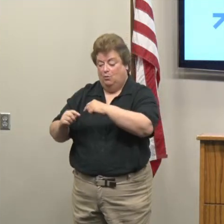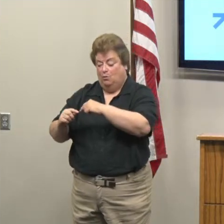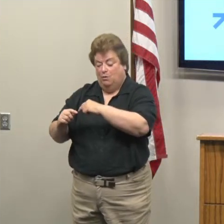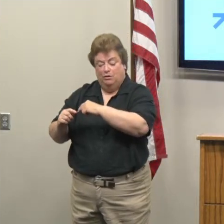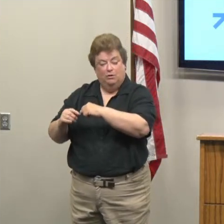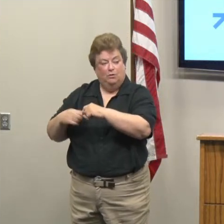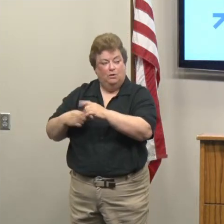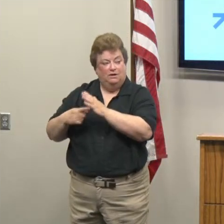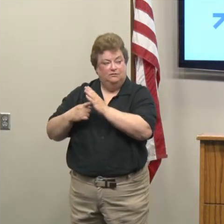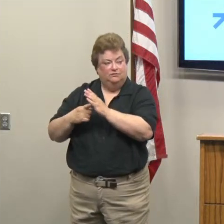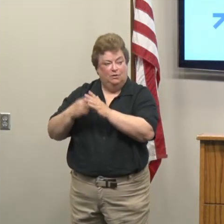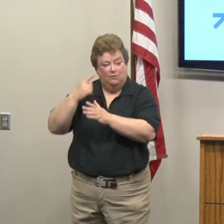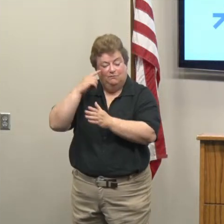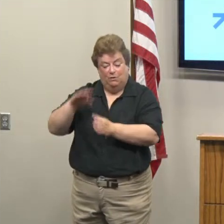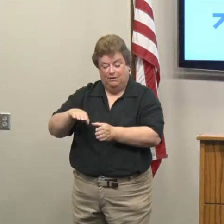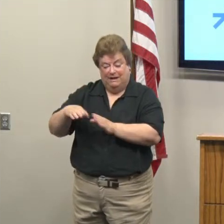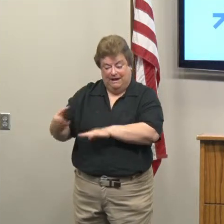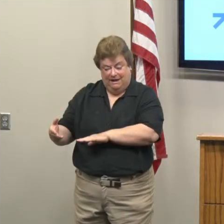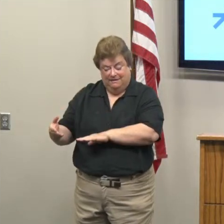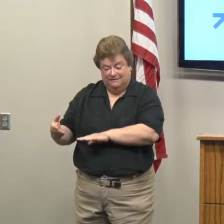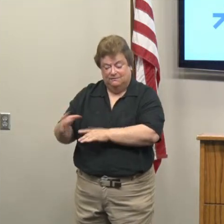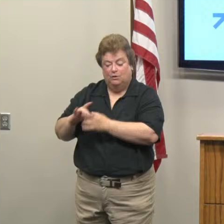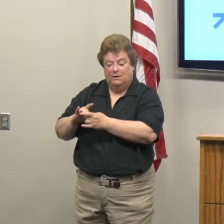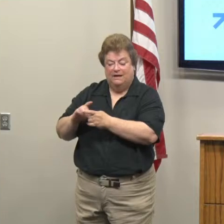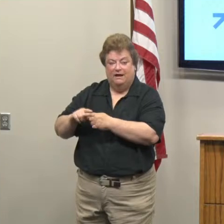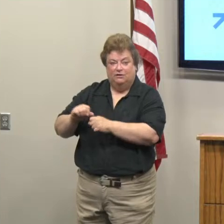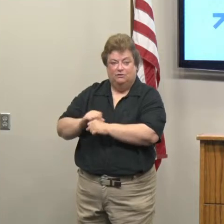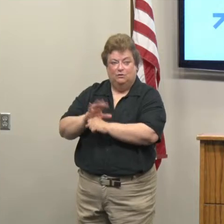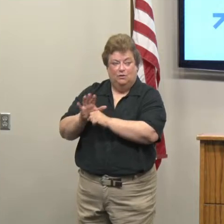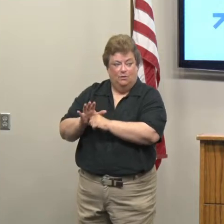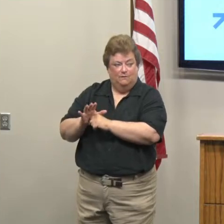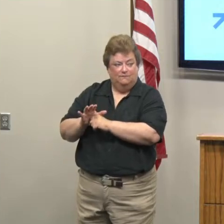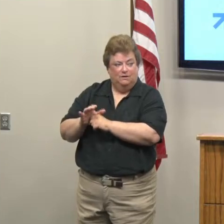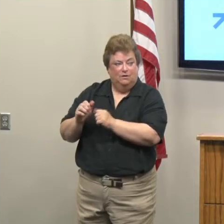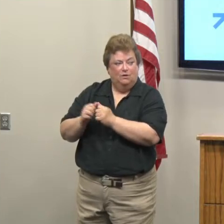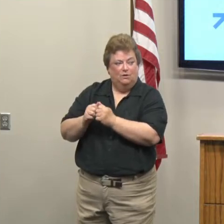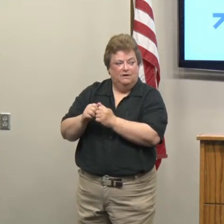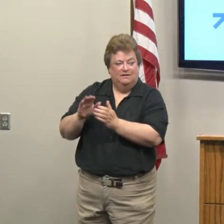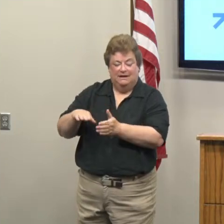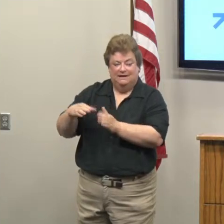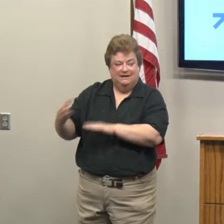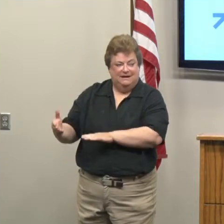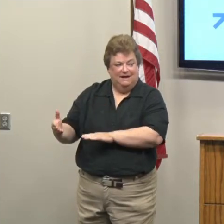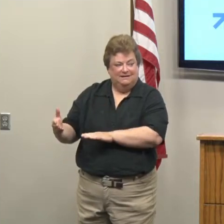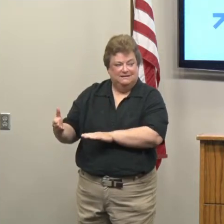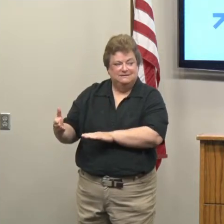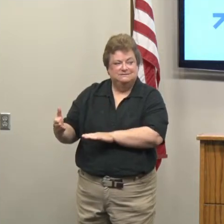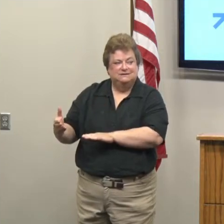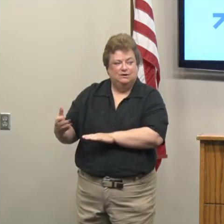for deaths related to COVID-19, again with sex,